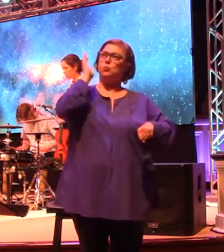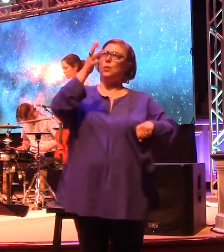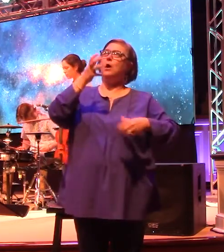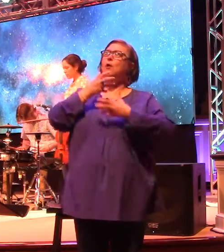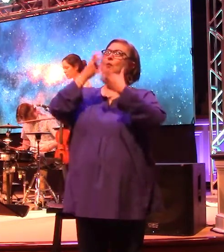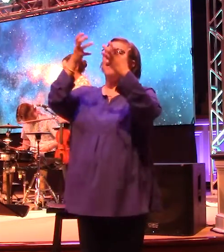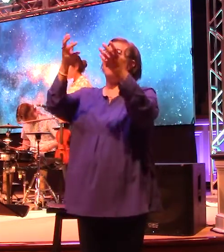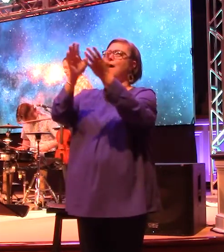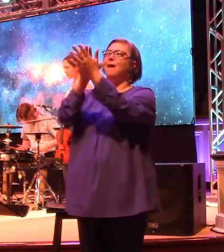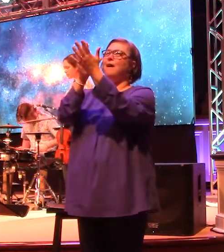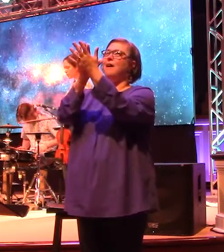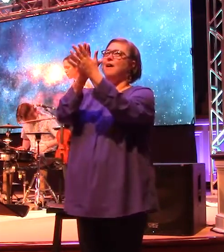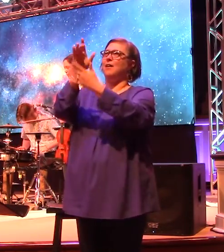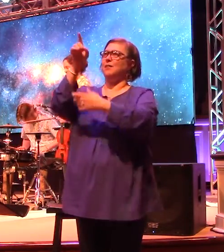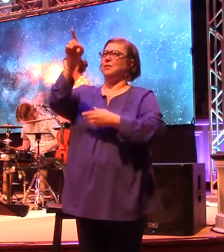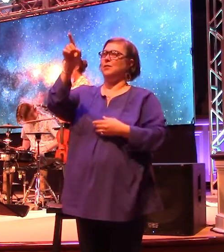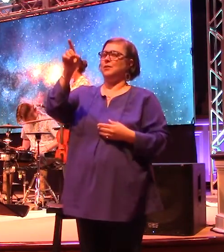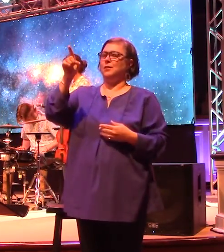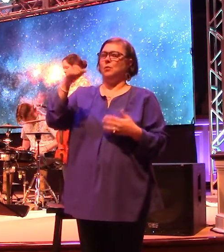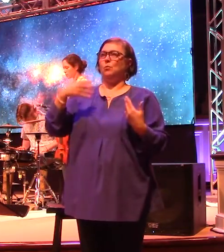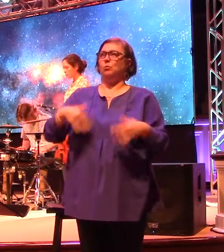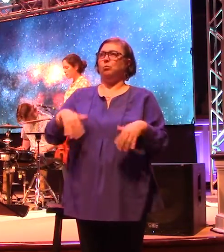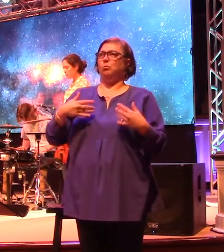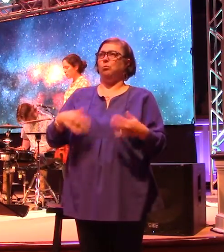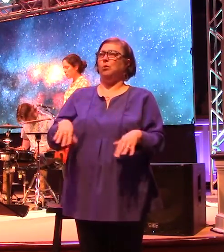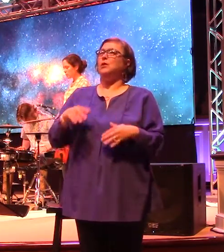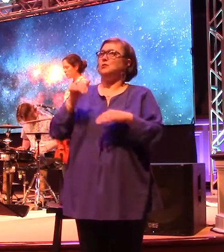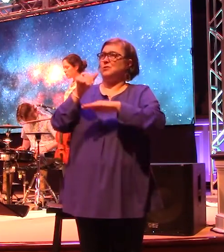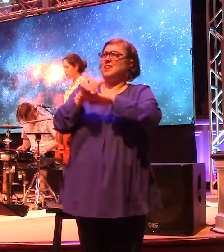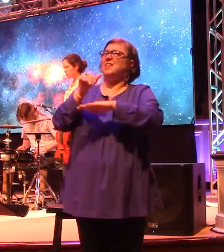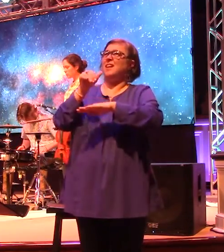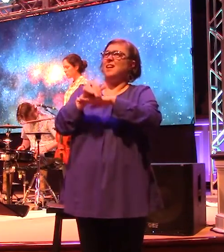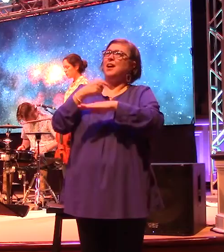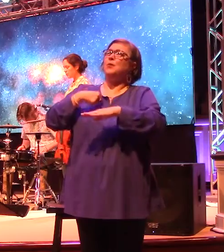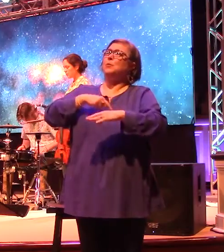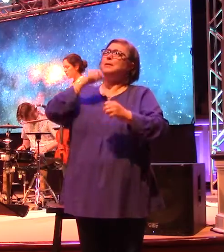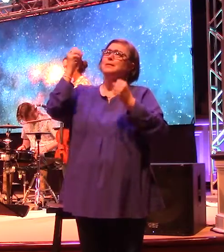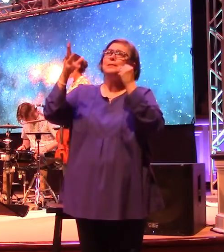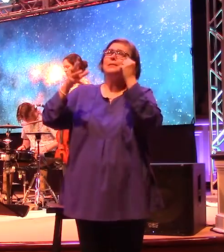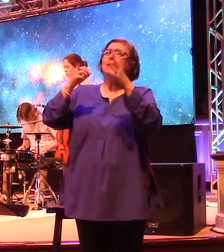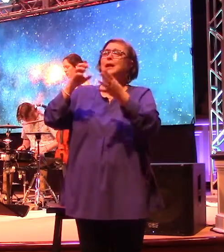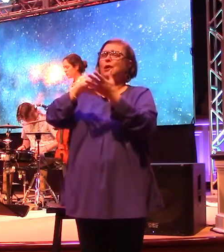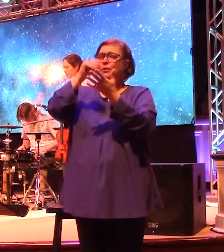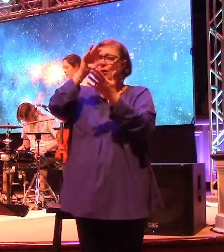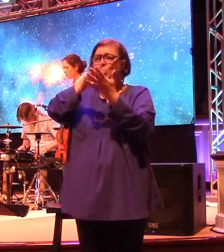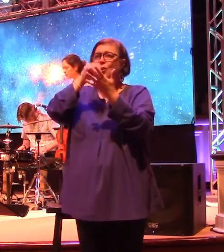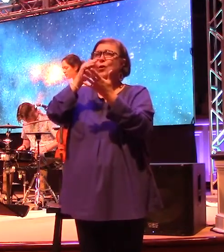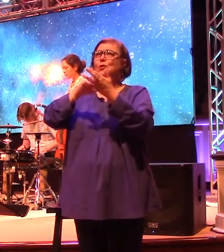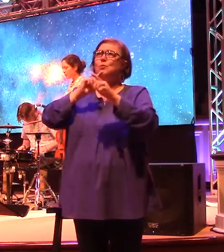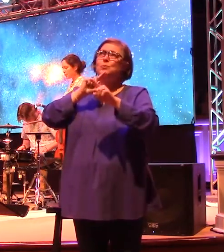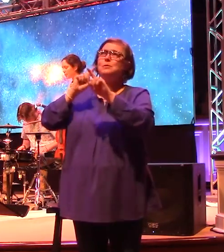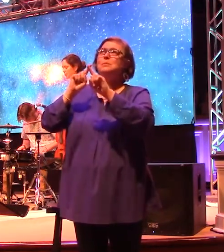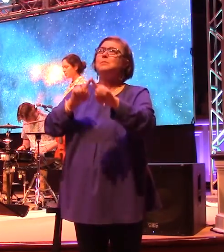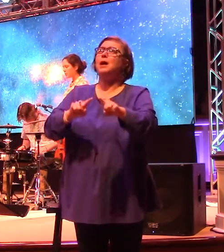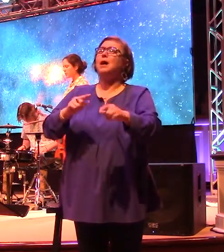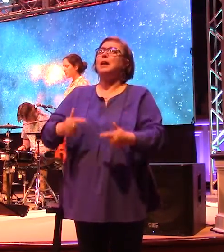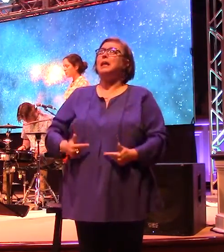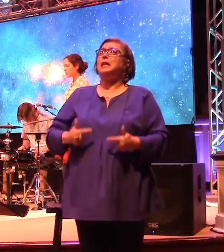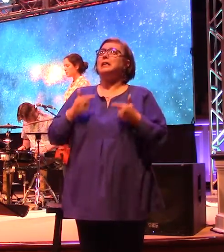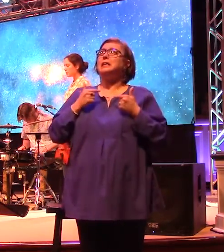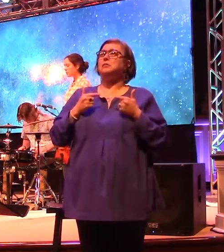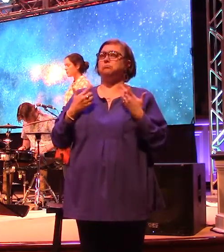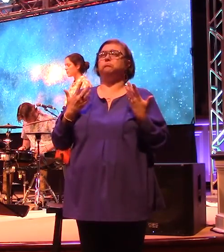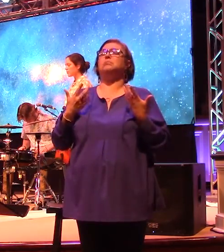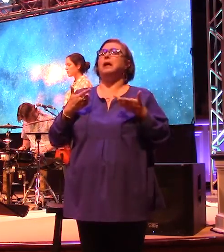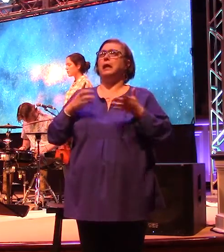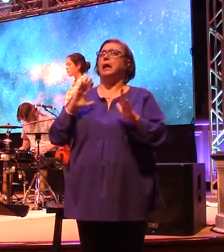be? So tonight, as we sing, as we learn, as we respond, as we live, would you let our